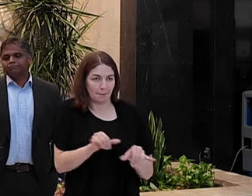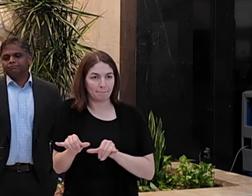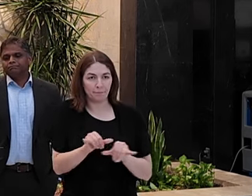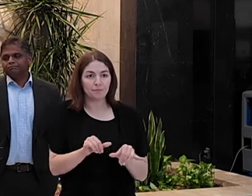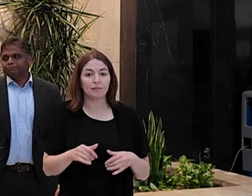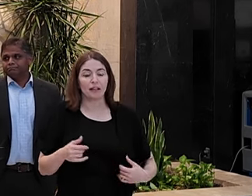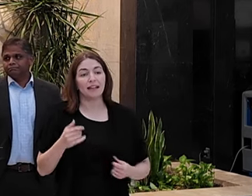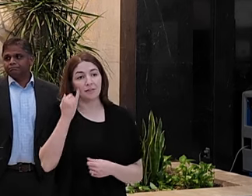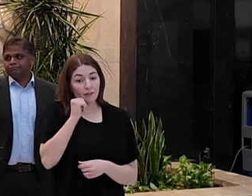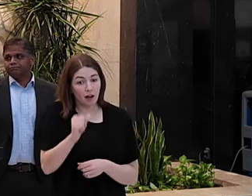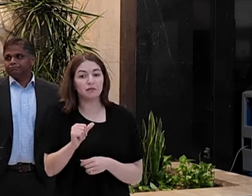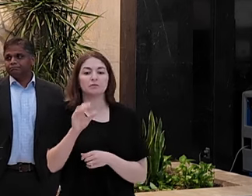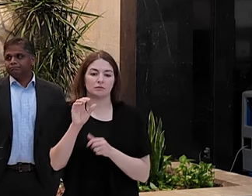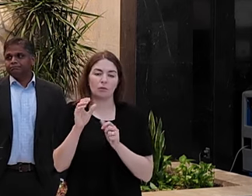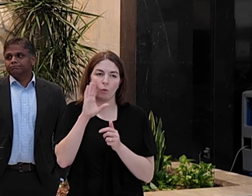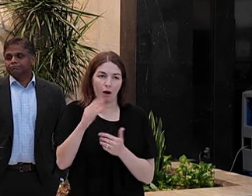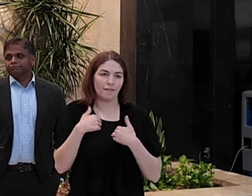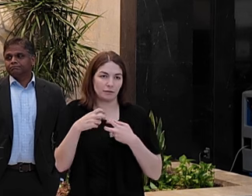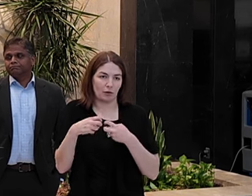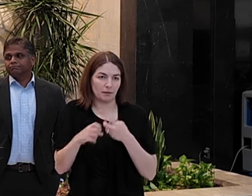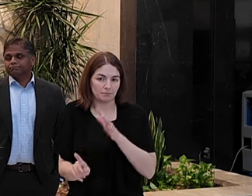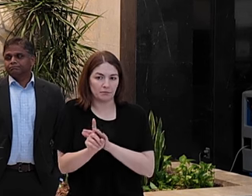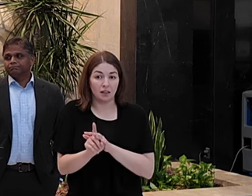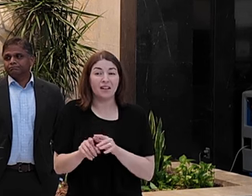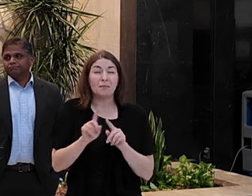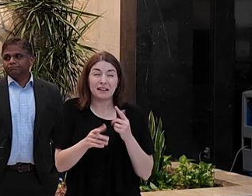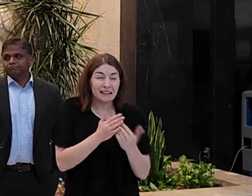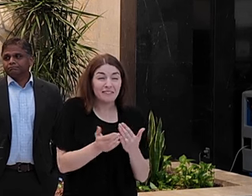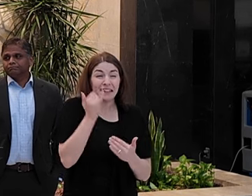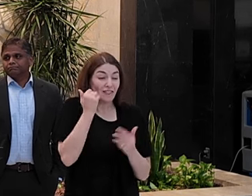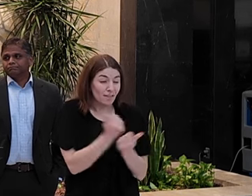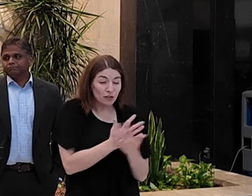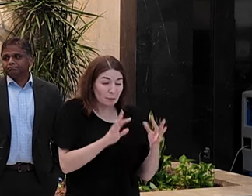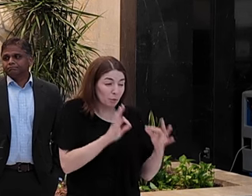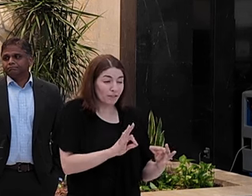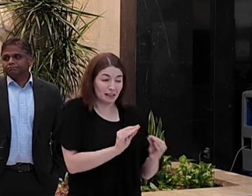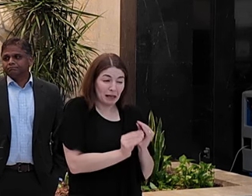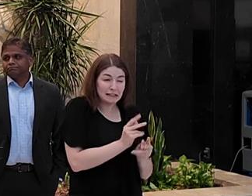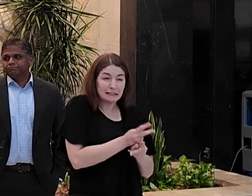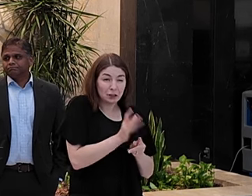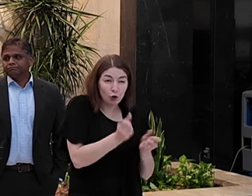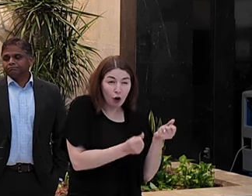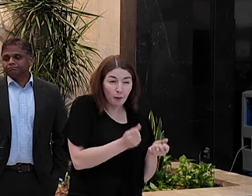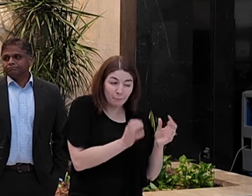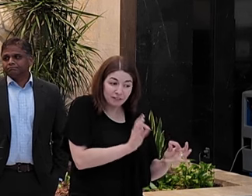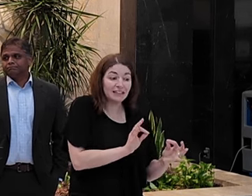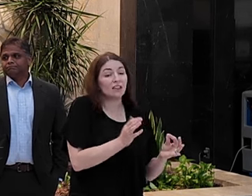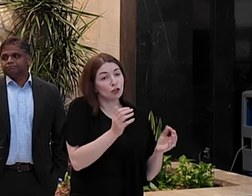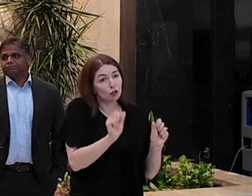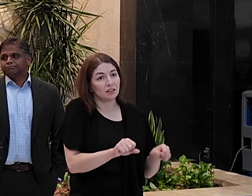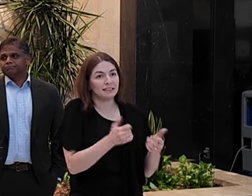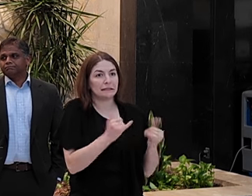even if you do everything perfectly, you can still get a flat tire. And so in those instances, we need to make sure that we have